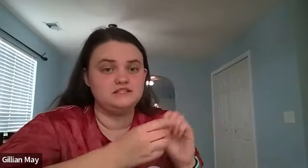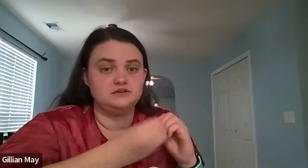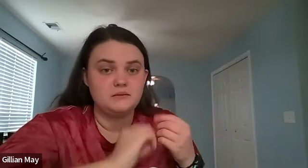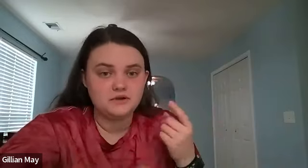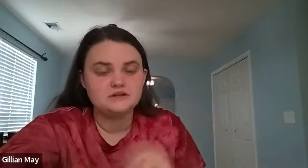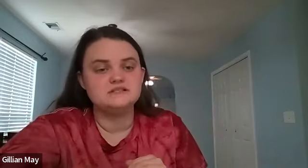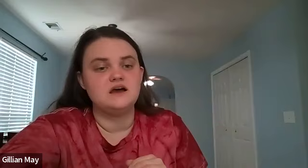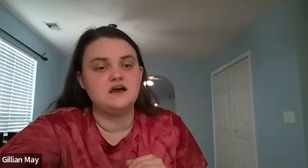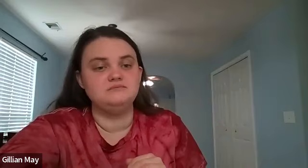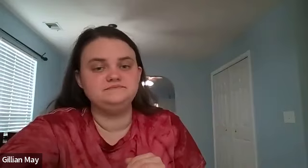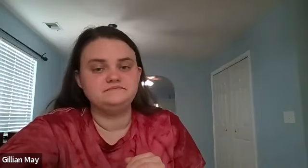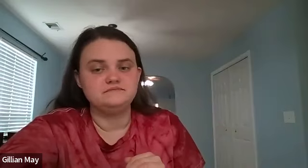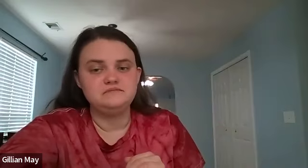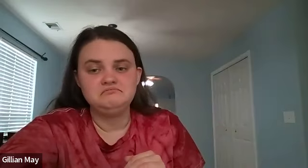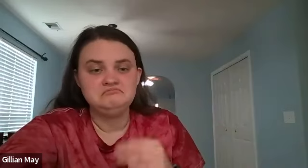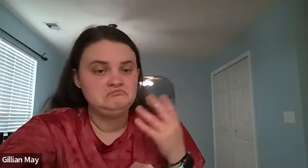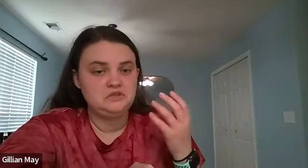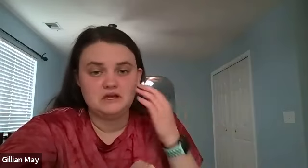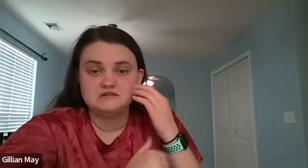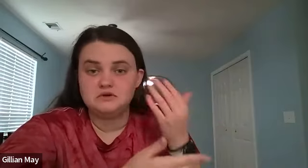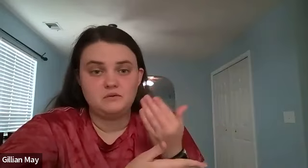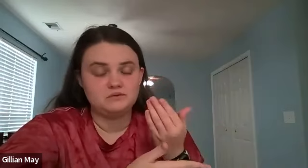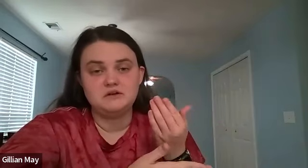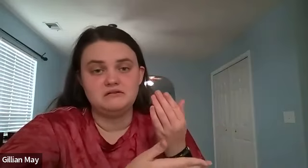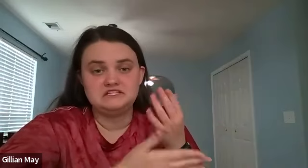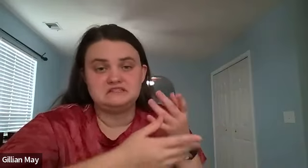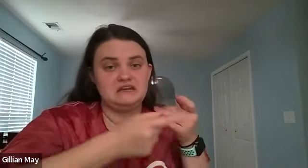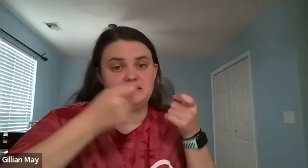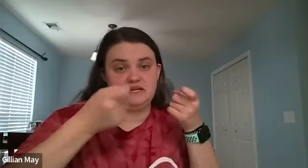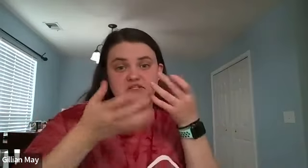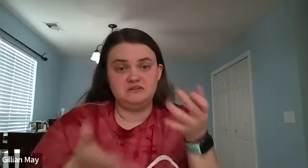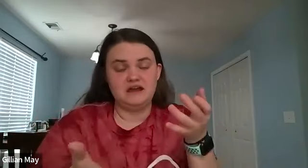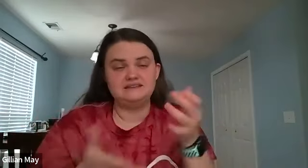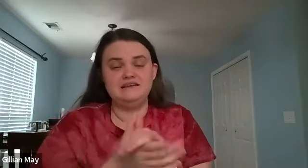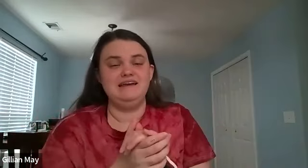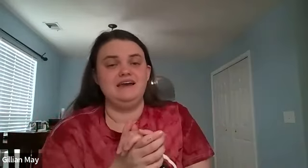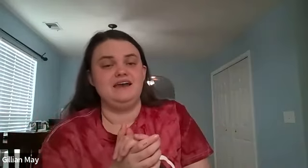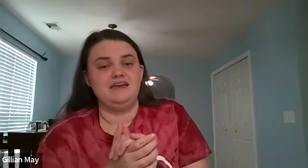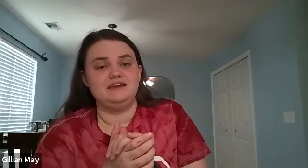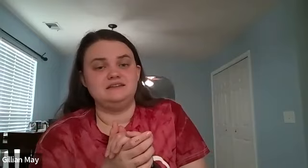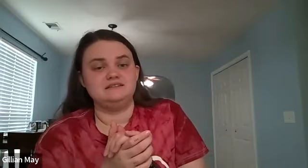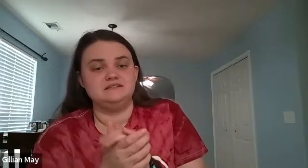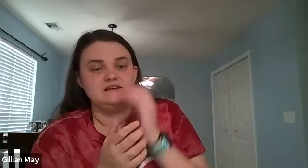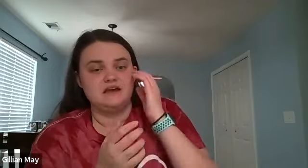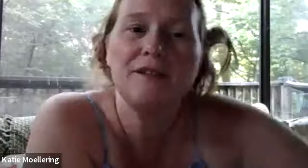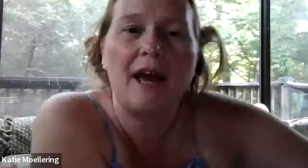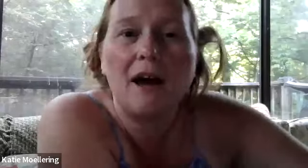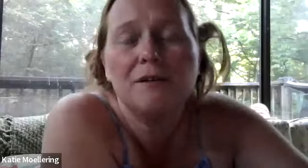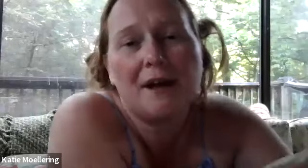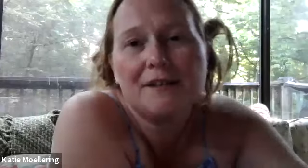your numbers, you guys are more than welcome to. I'll let that kind of be up to you guys. And We can do that. I'll